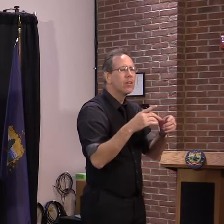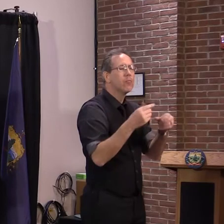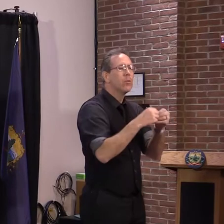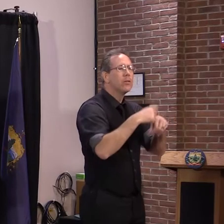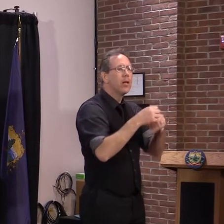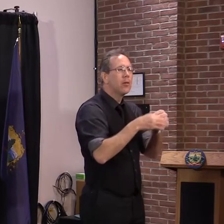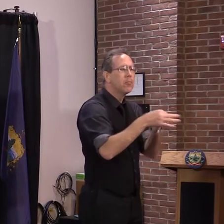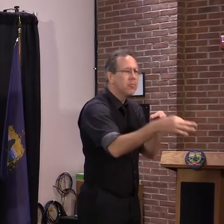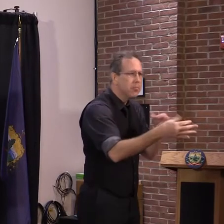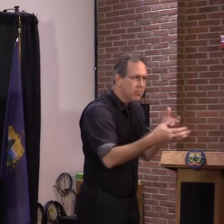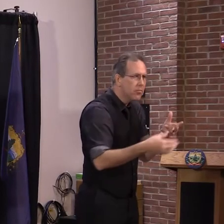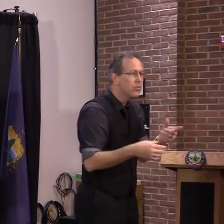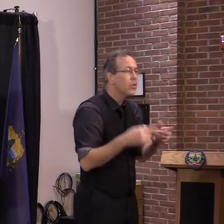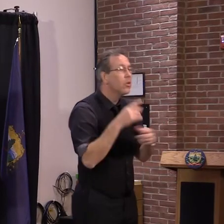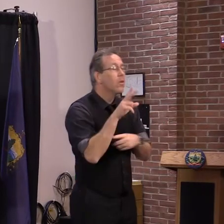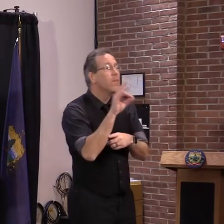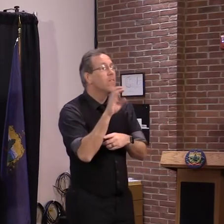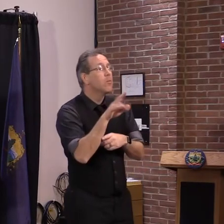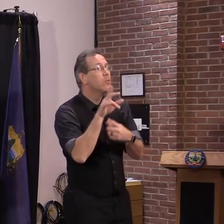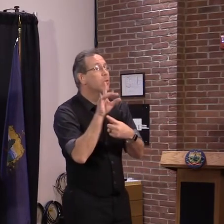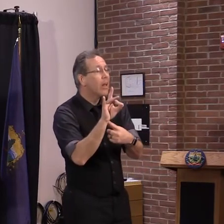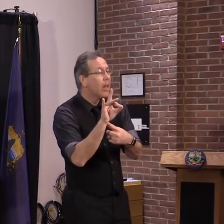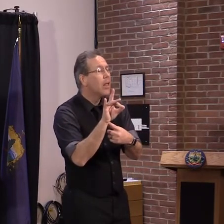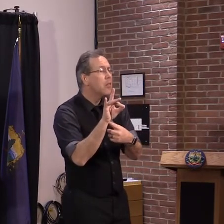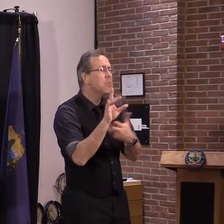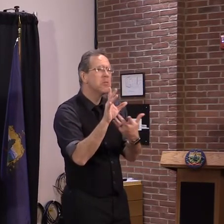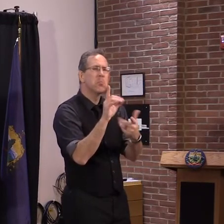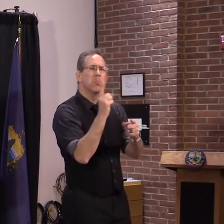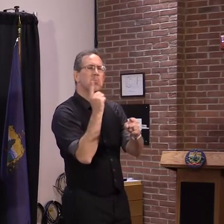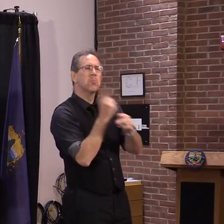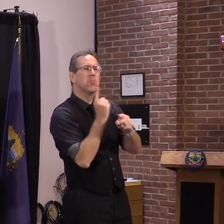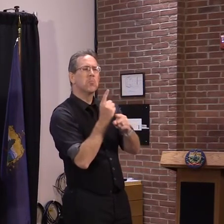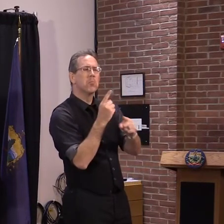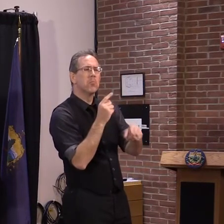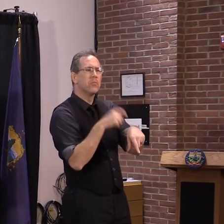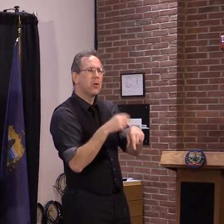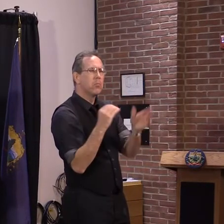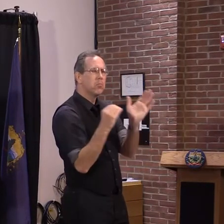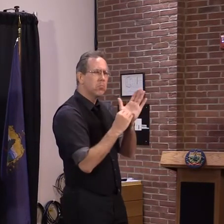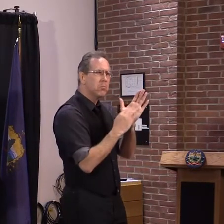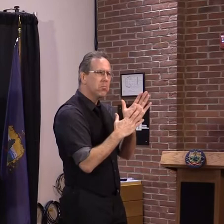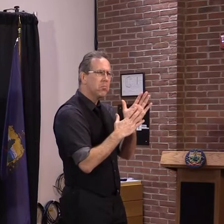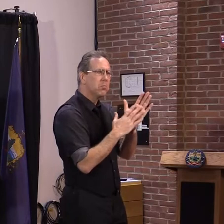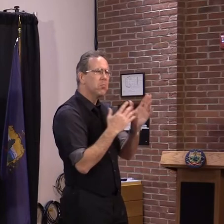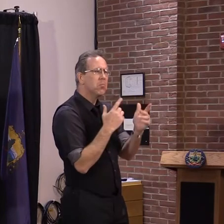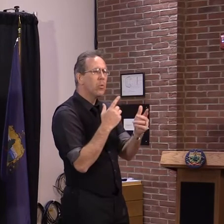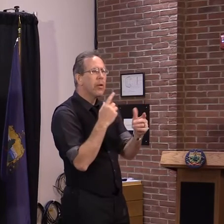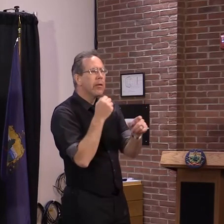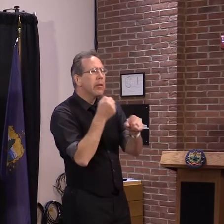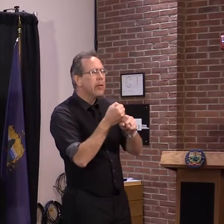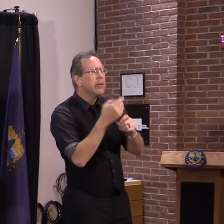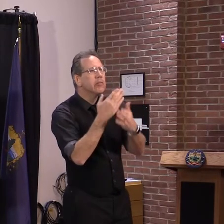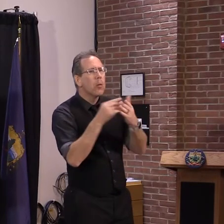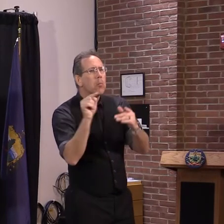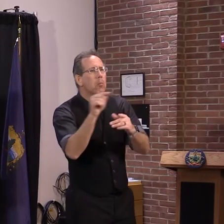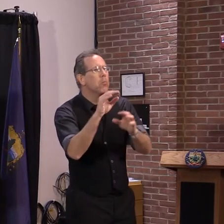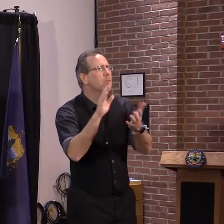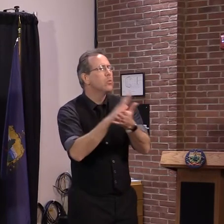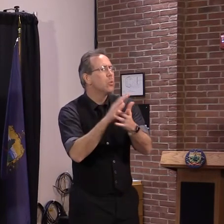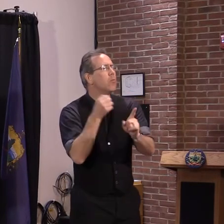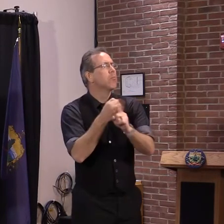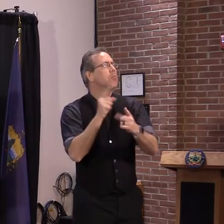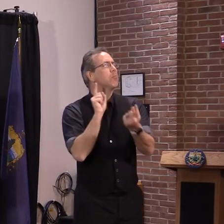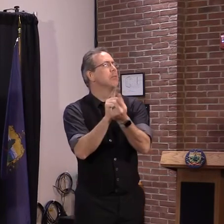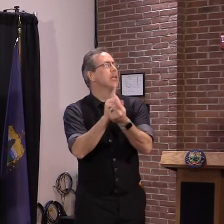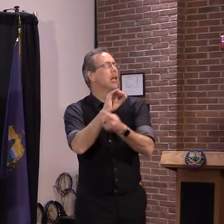the 28th is, you know, manageable and doable. It certainly will affect a very small number of schools, relatively speaking. But again,